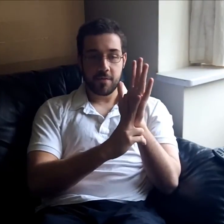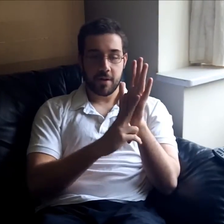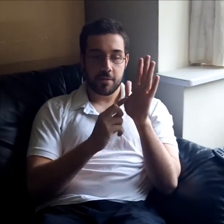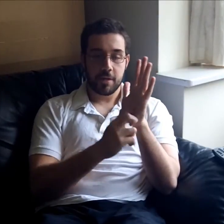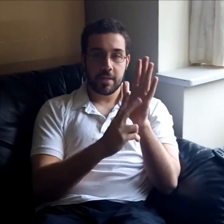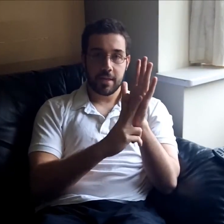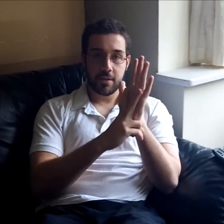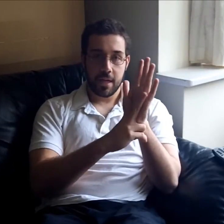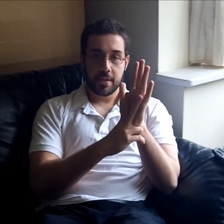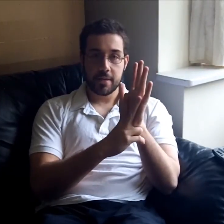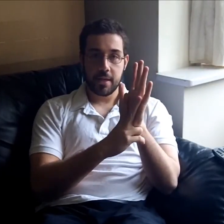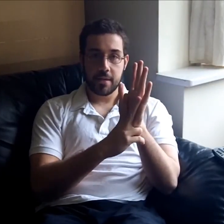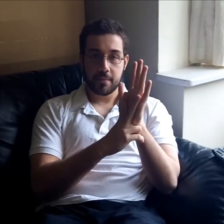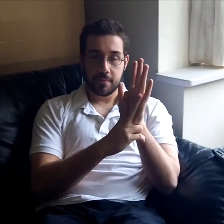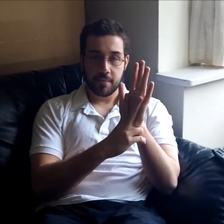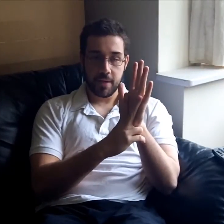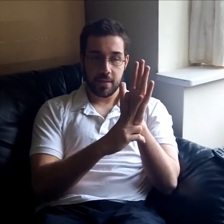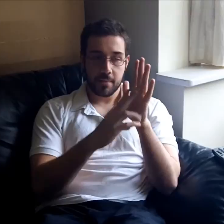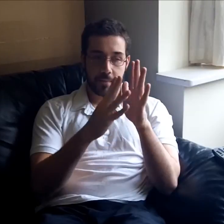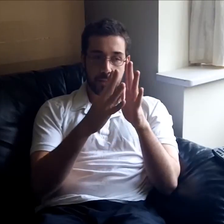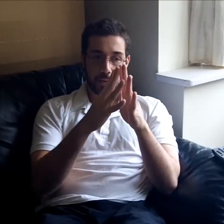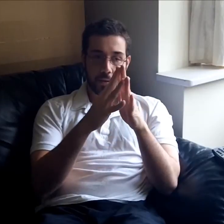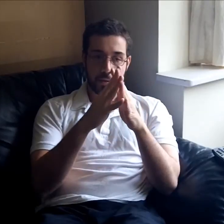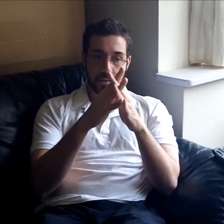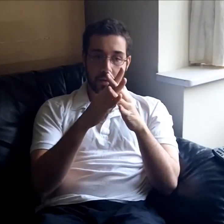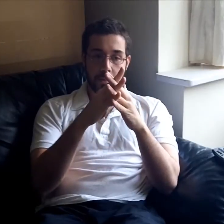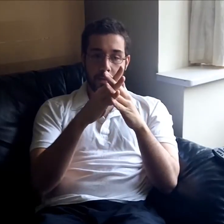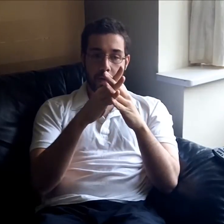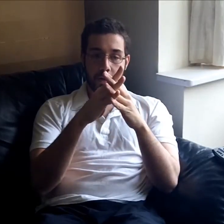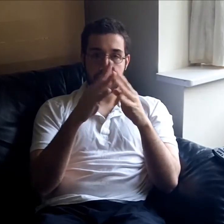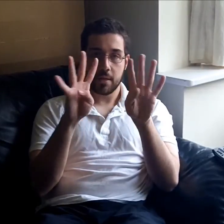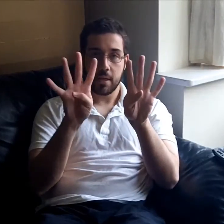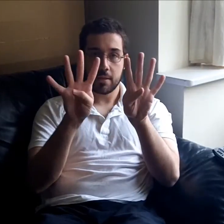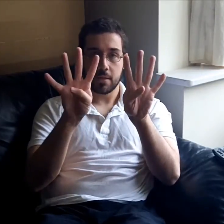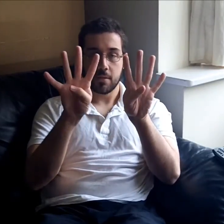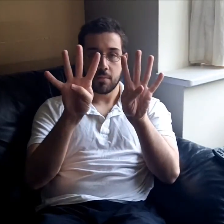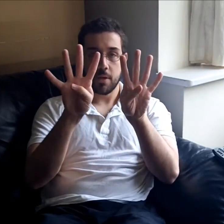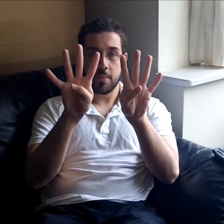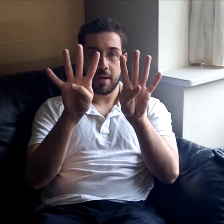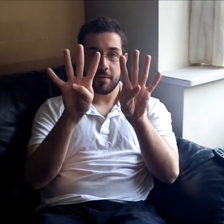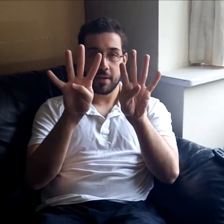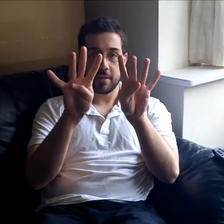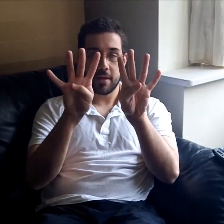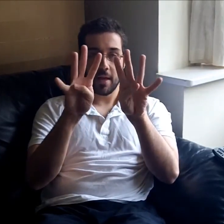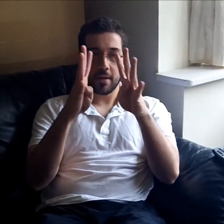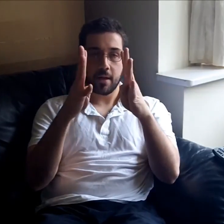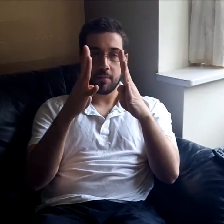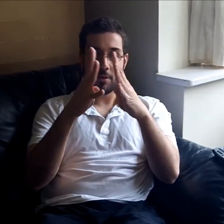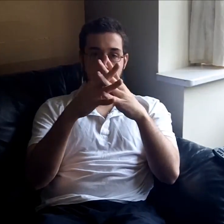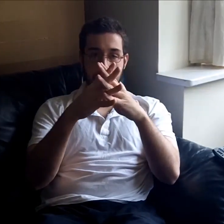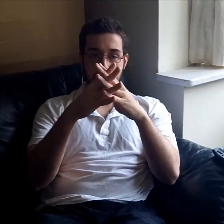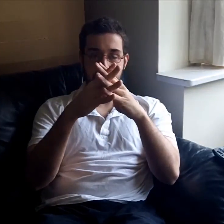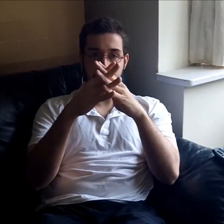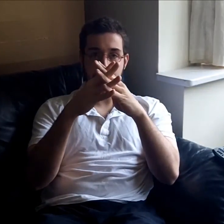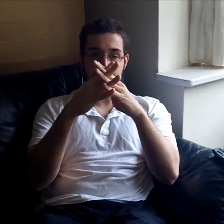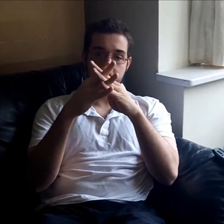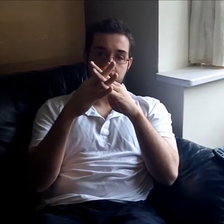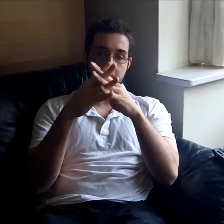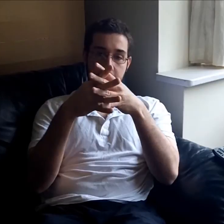45 degrees again so they can see it, V. W, guys, is we open our fingers like that and we just lace them together.